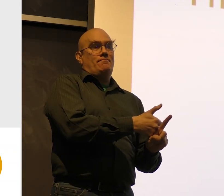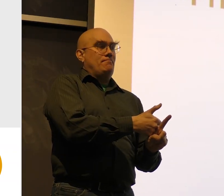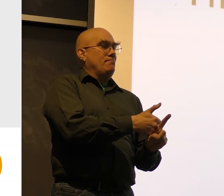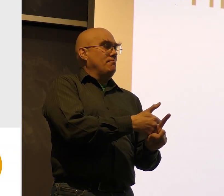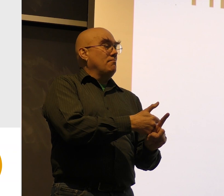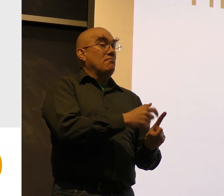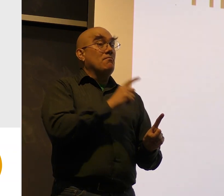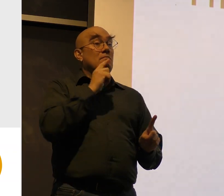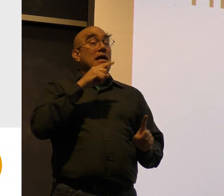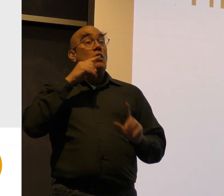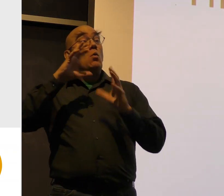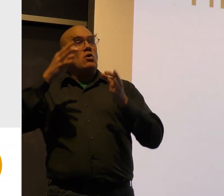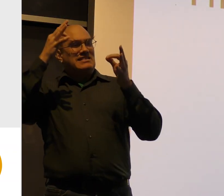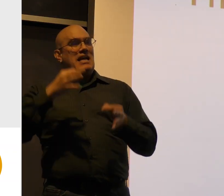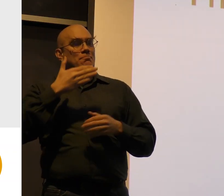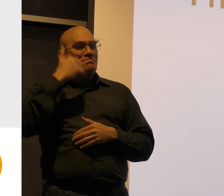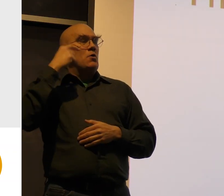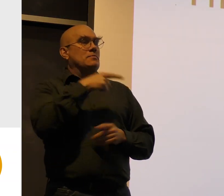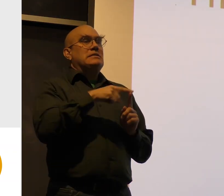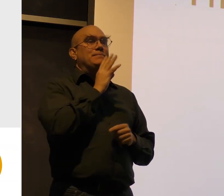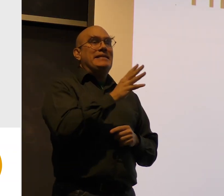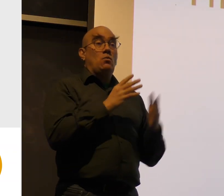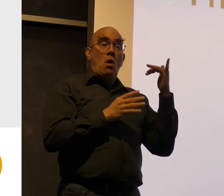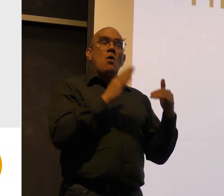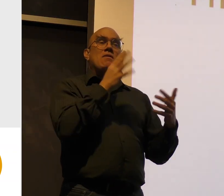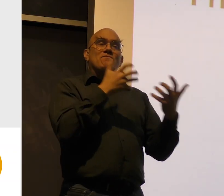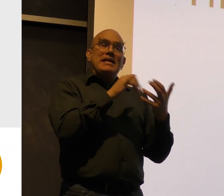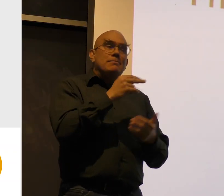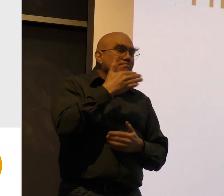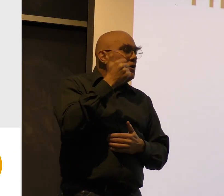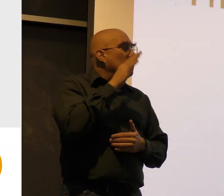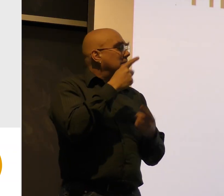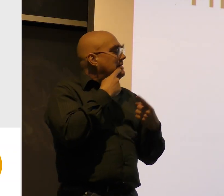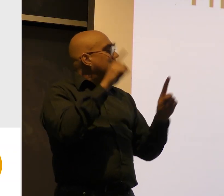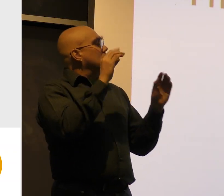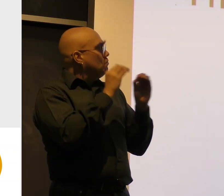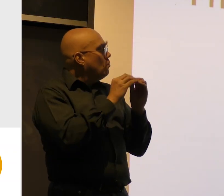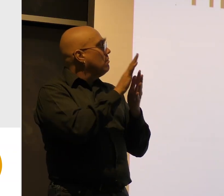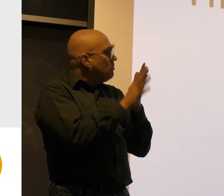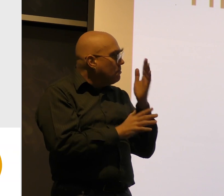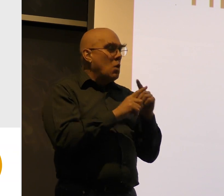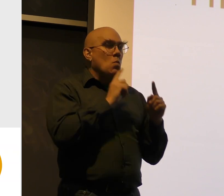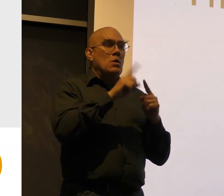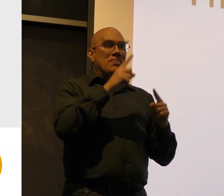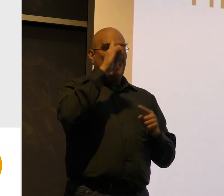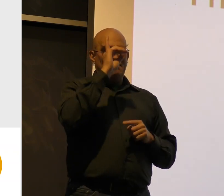deaf person themselves. It's coming from the hearing world who is determining what is best for that deaf person, because they should fit in and they